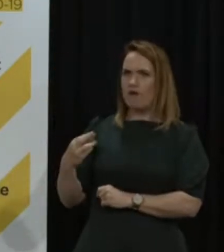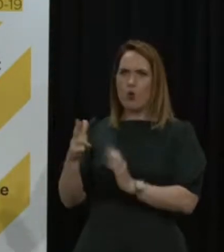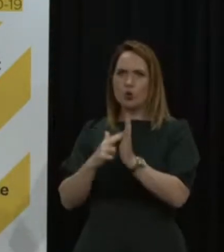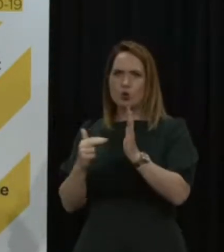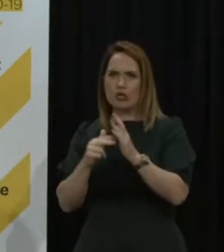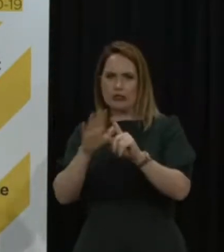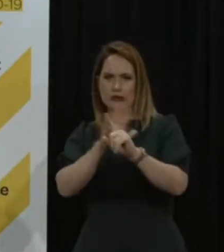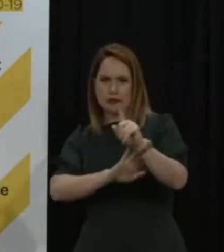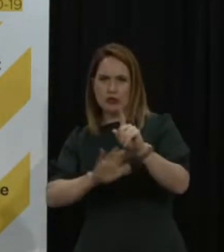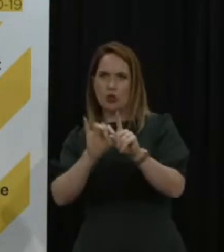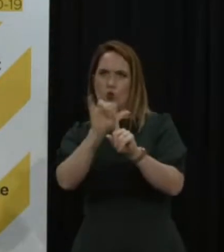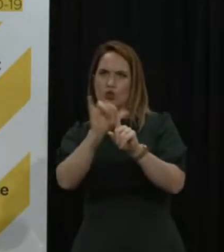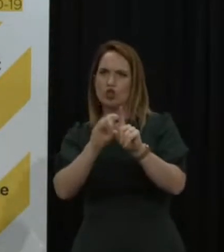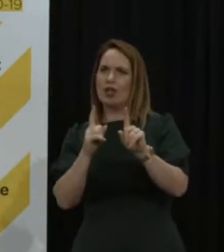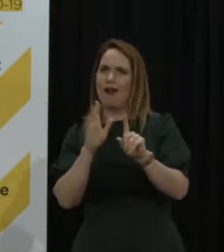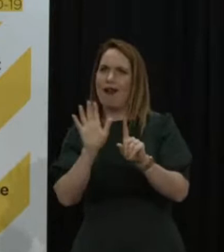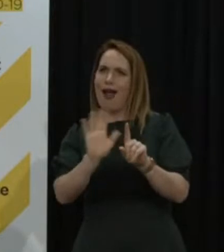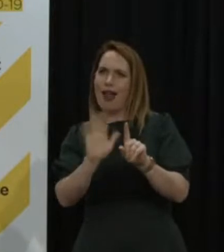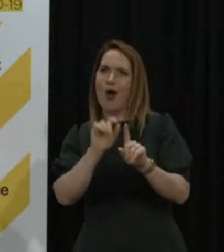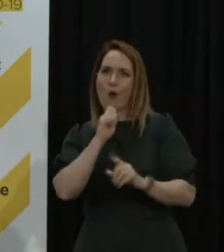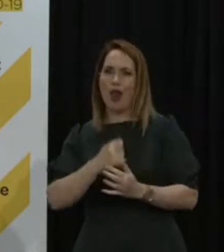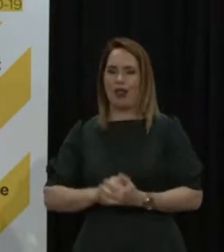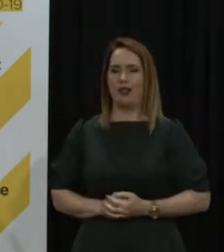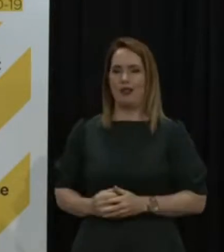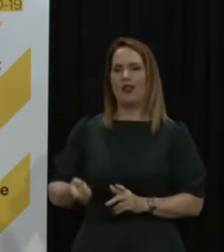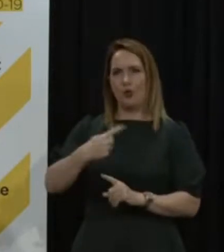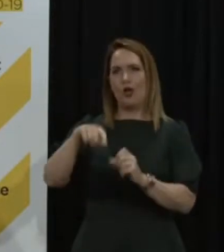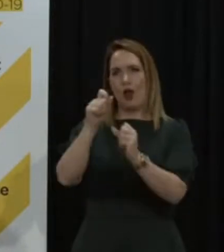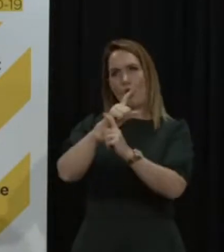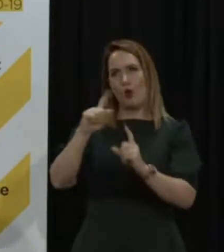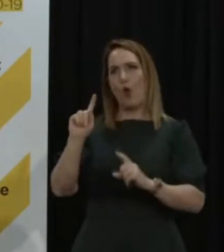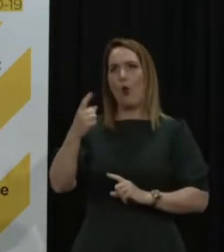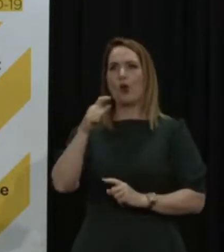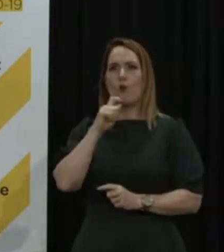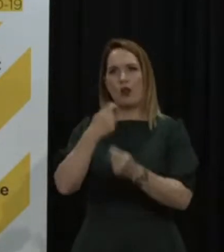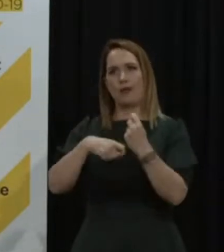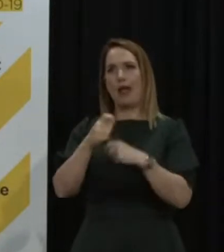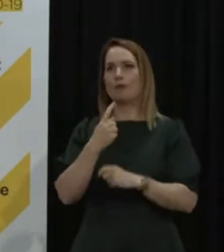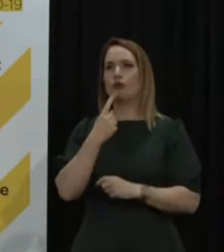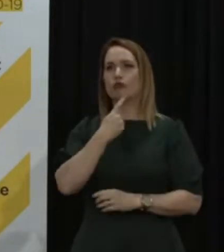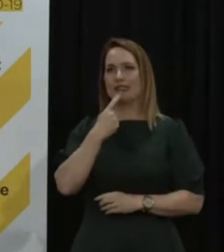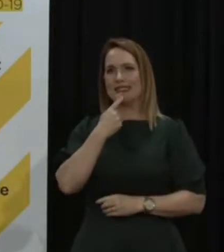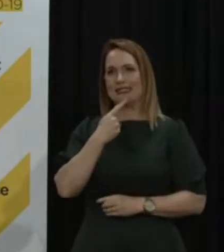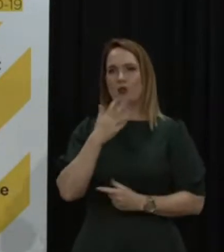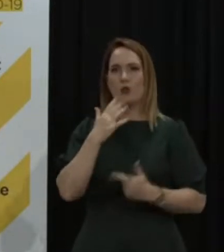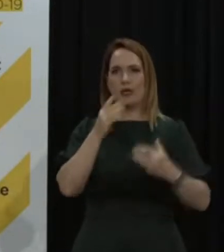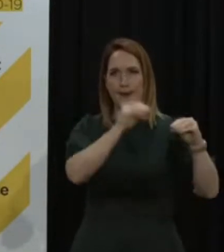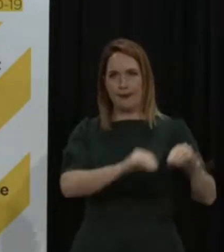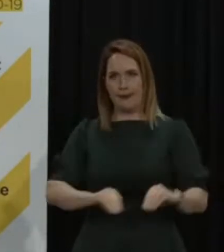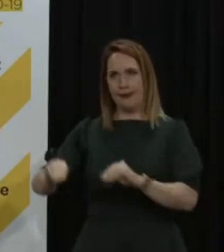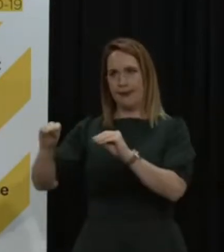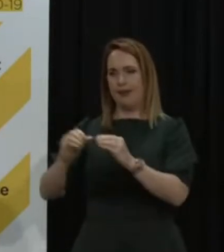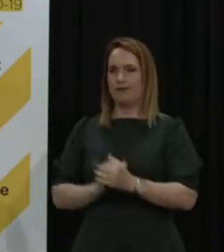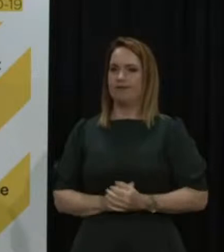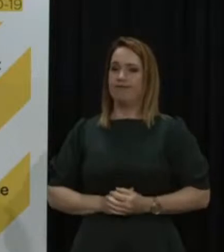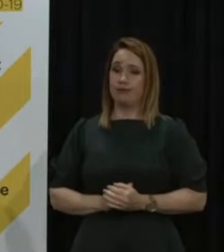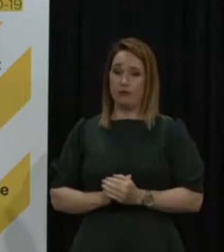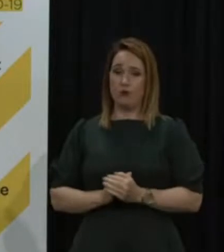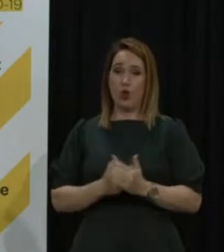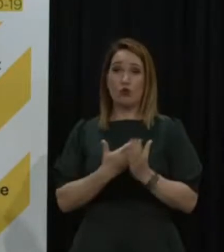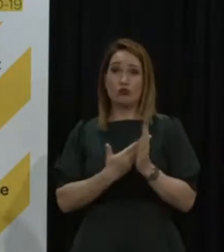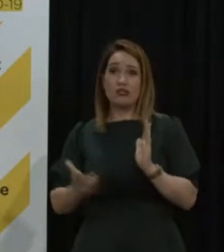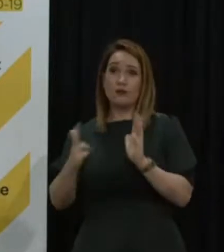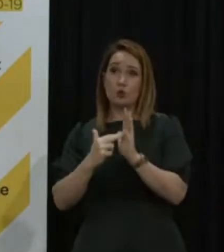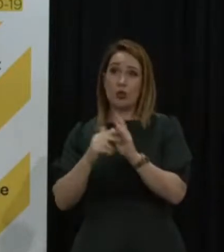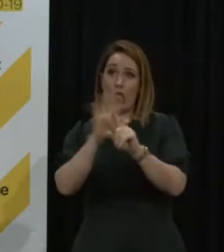move into, and that Auckland will move in at red. Vaccine levels will determine what level the rest of the country moves